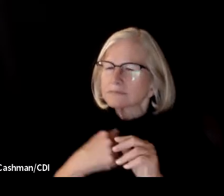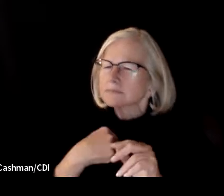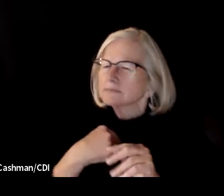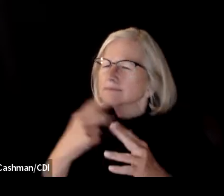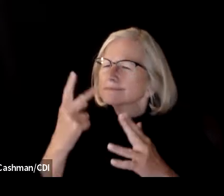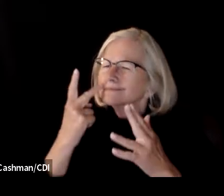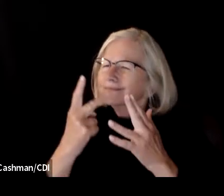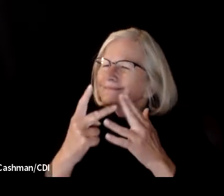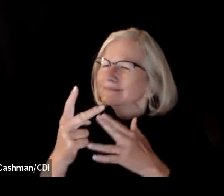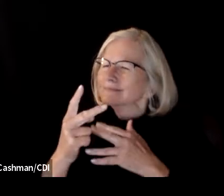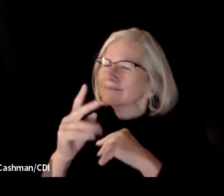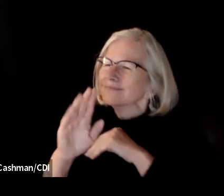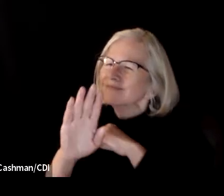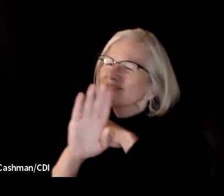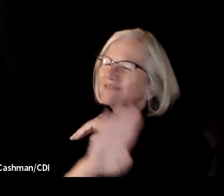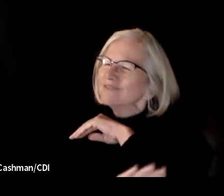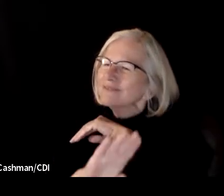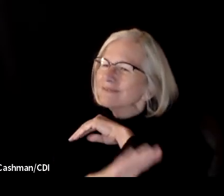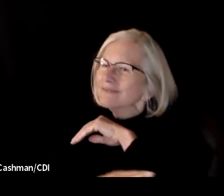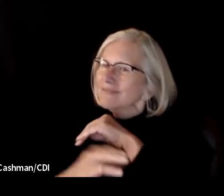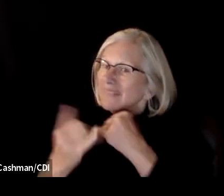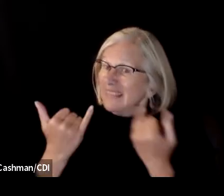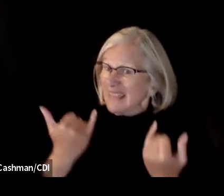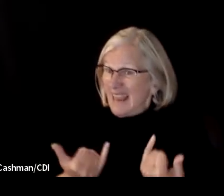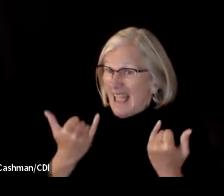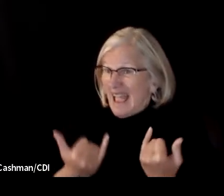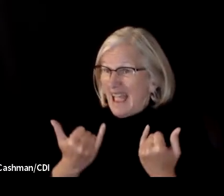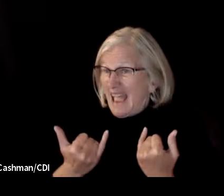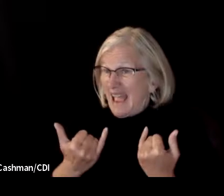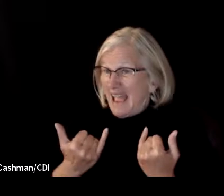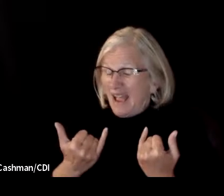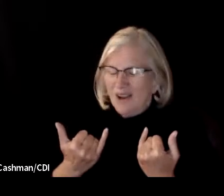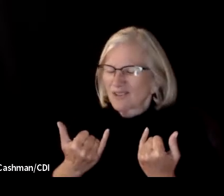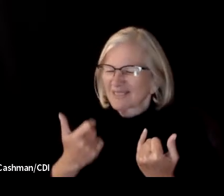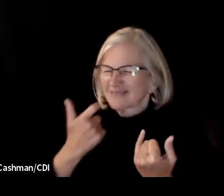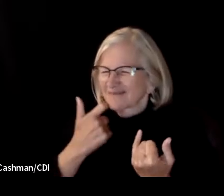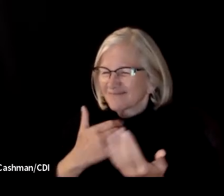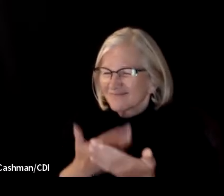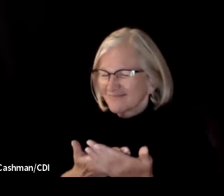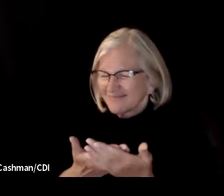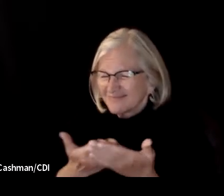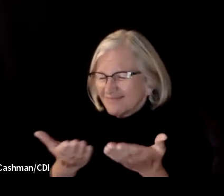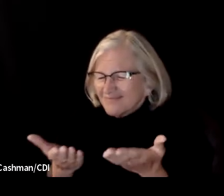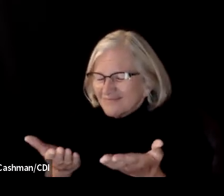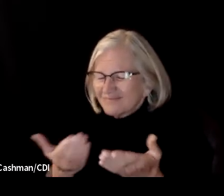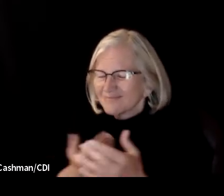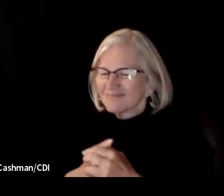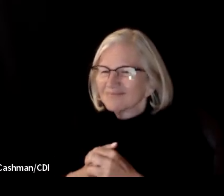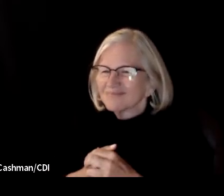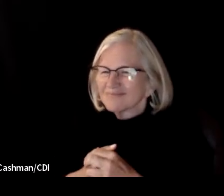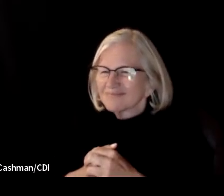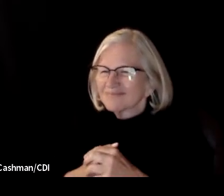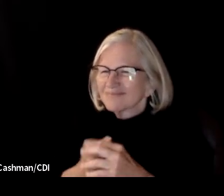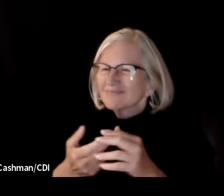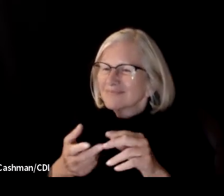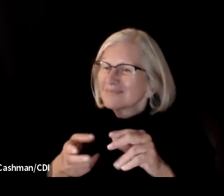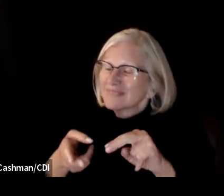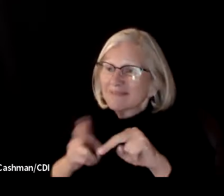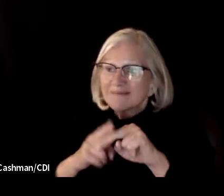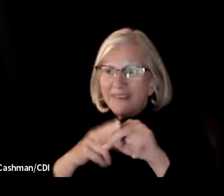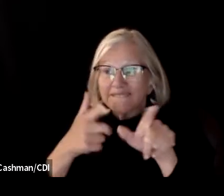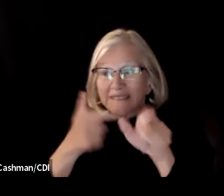to emerge as it has just within the last couple of days and accelerating in recent